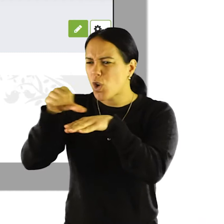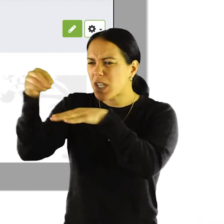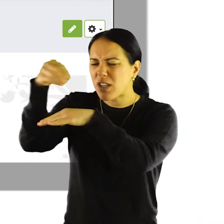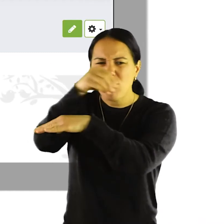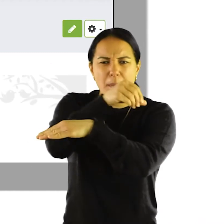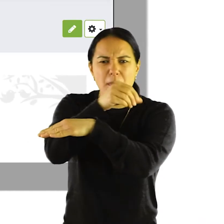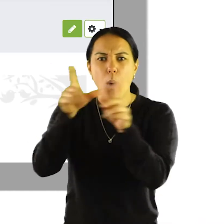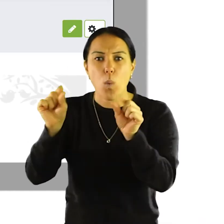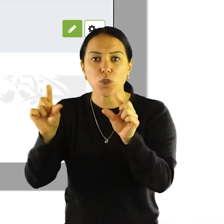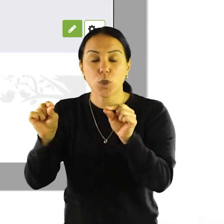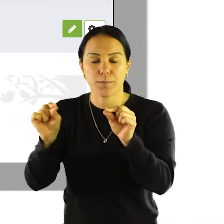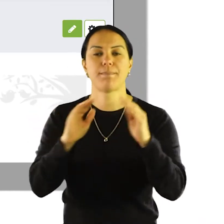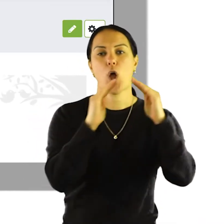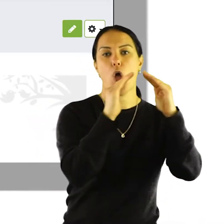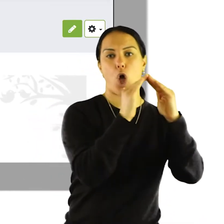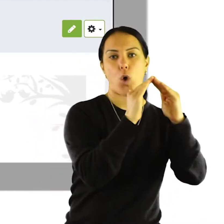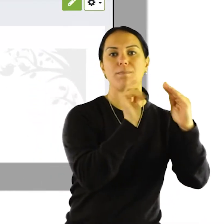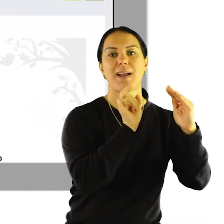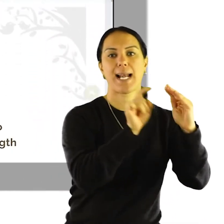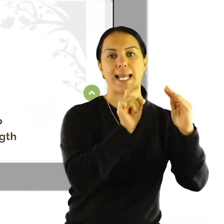press on your home key.